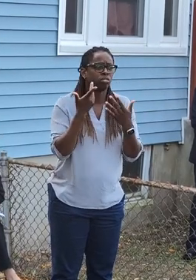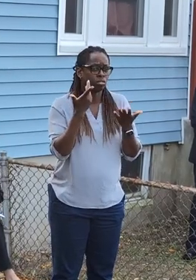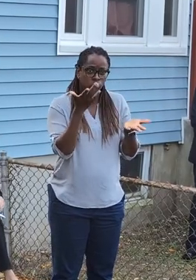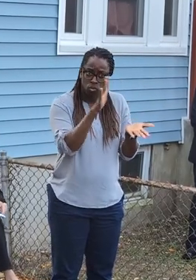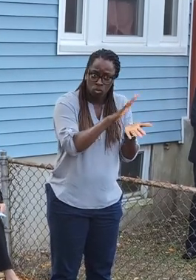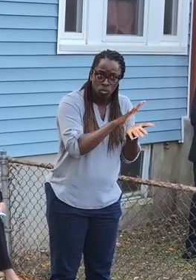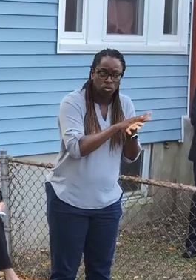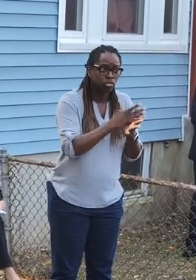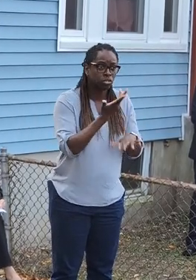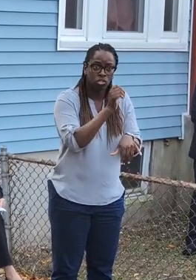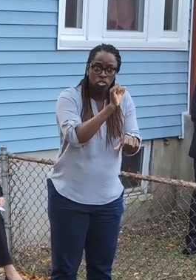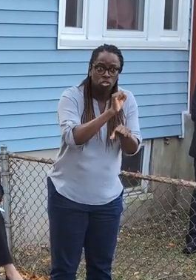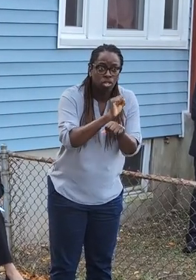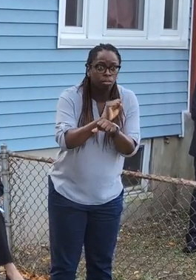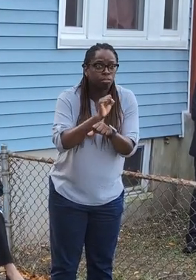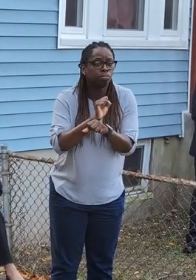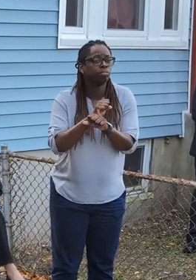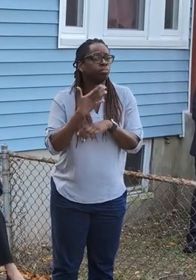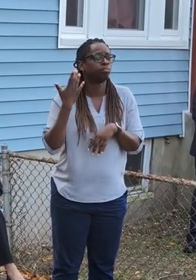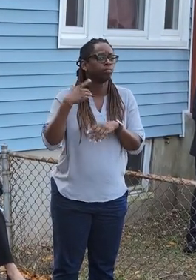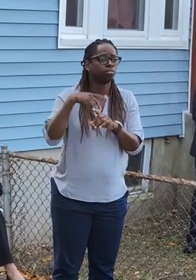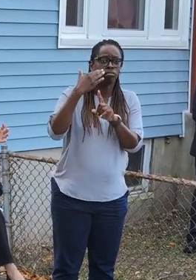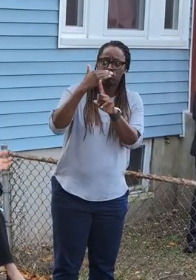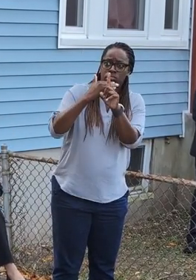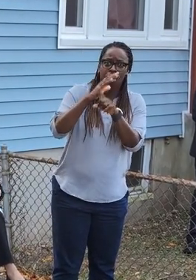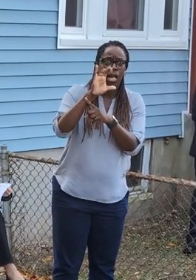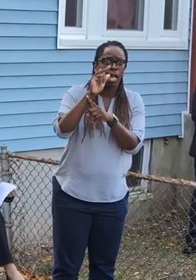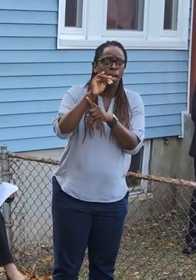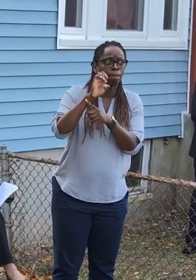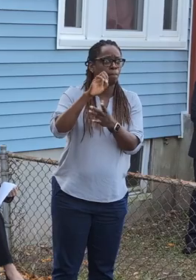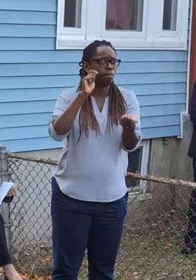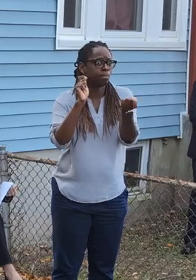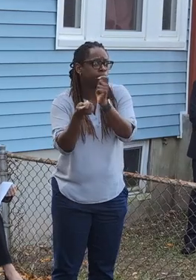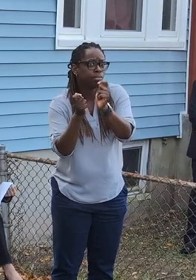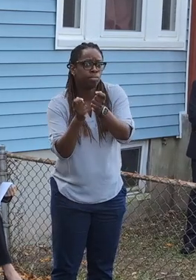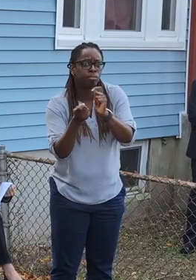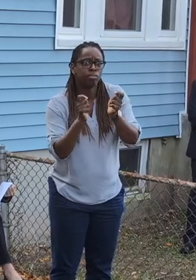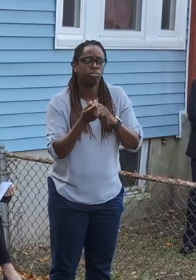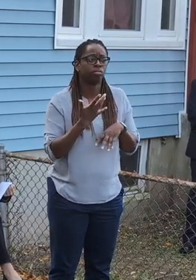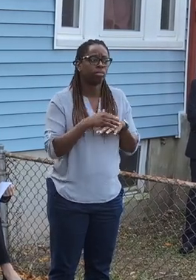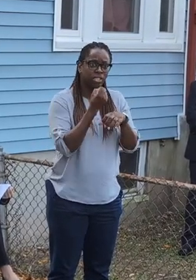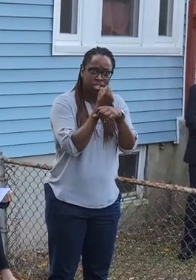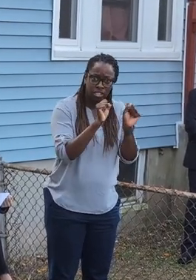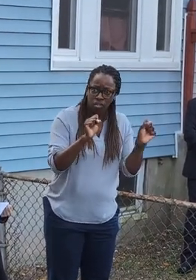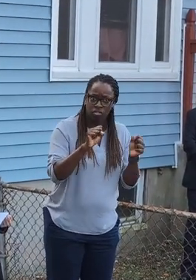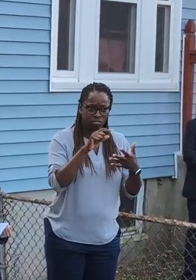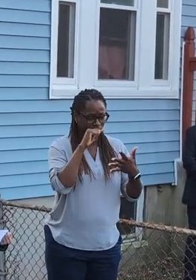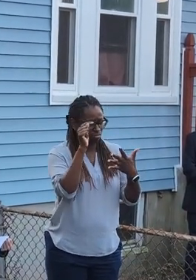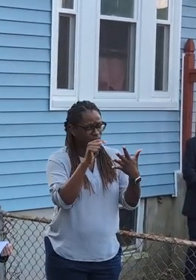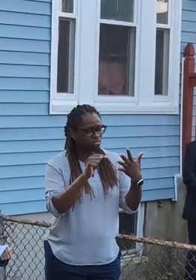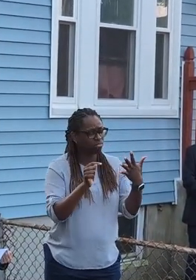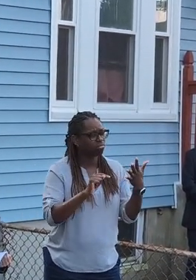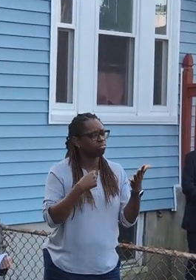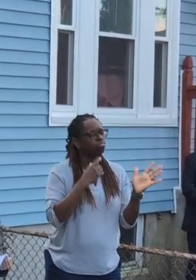climate, safety, and at the end of the day, it all comes back down to